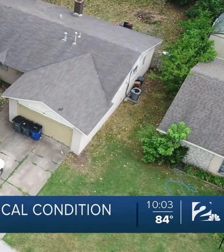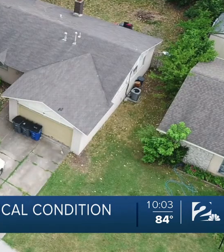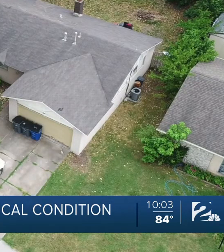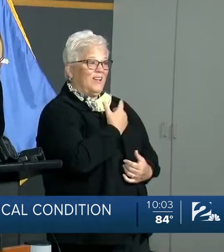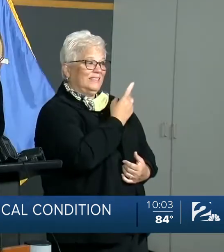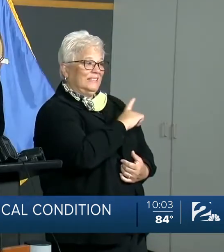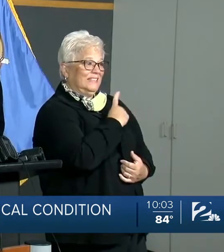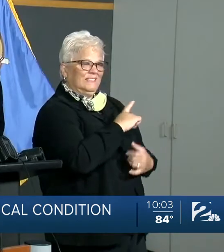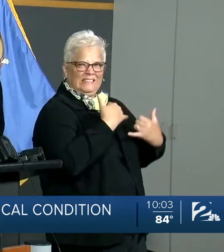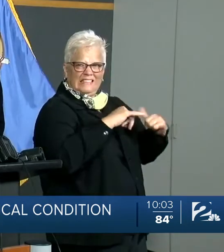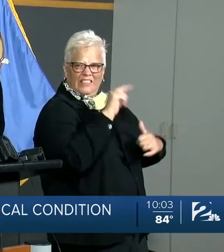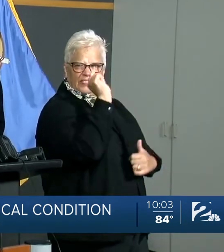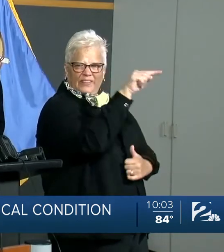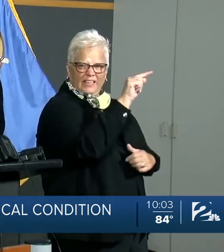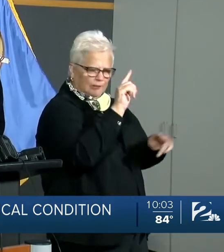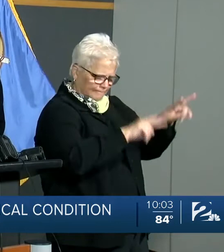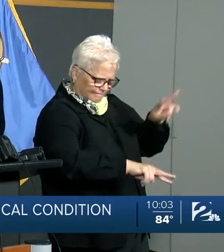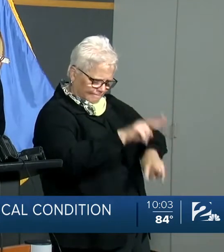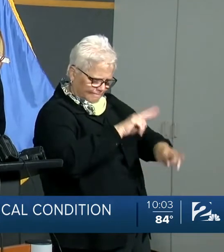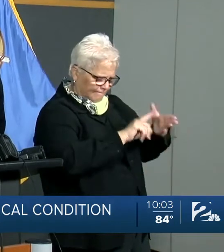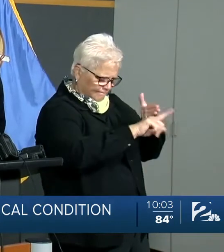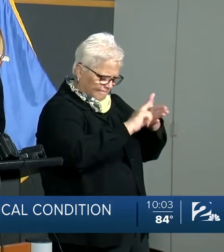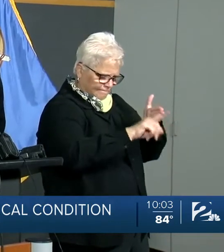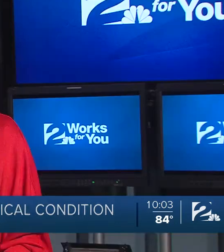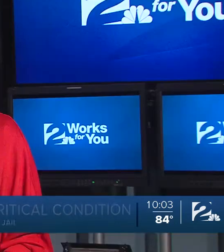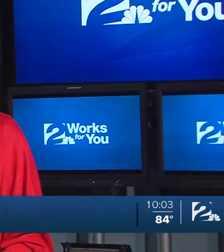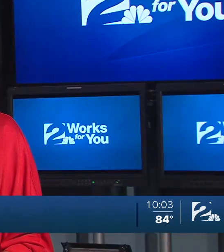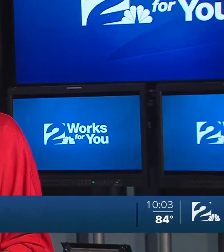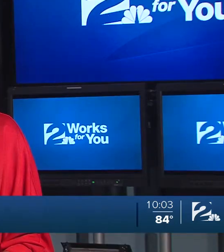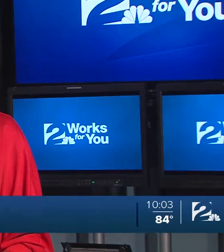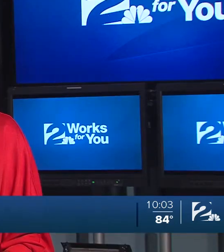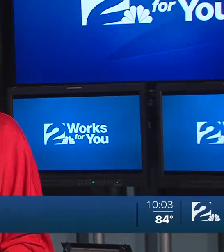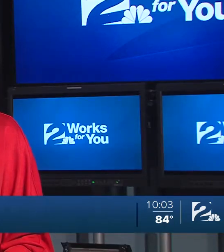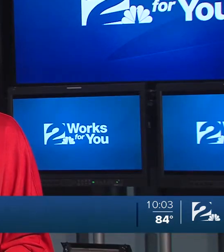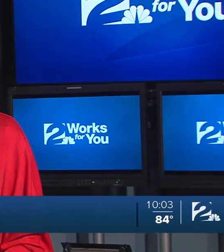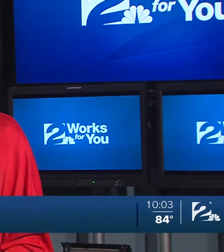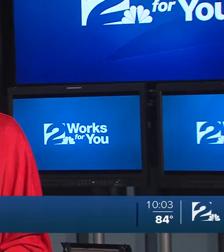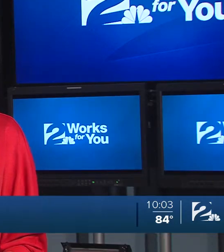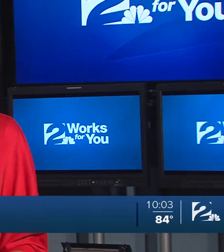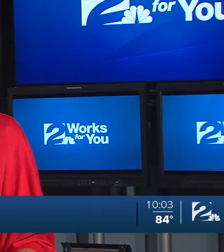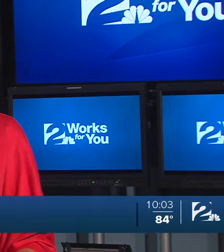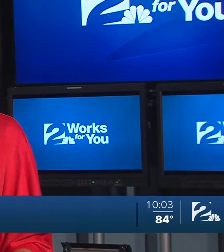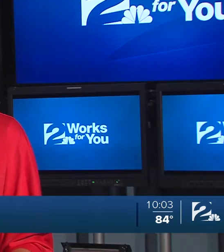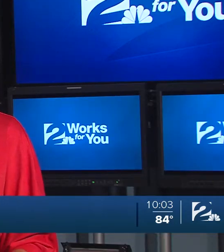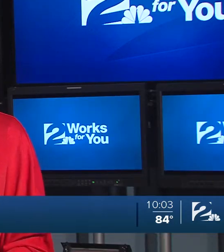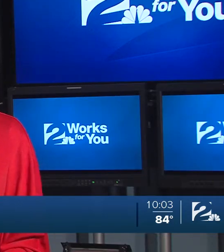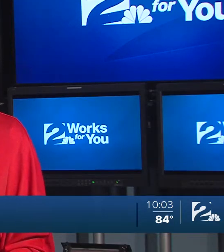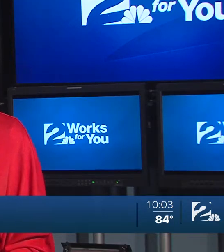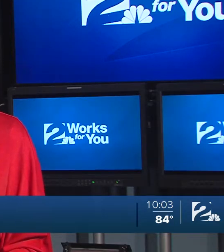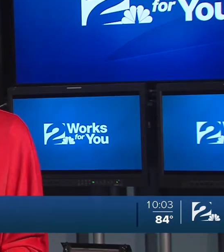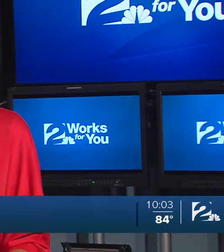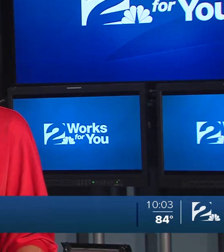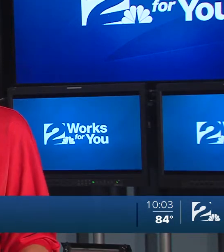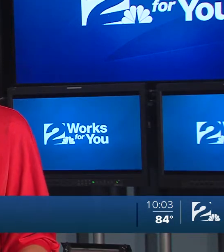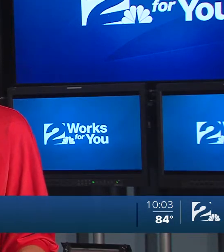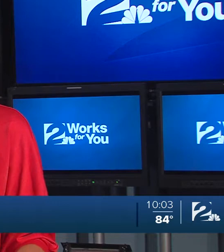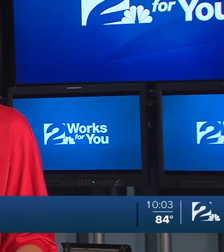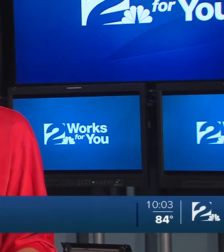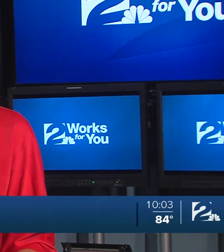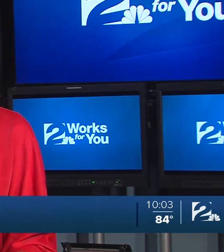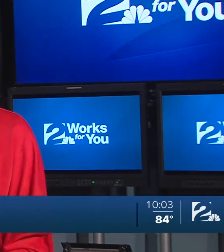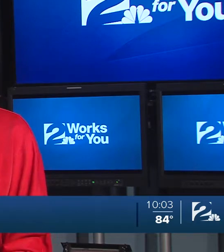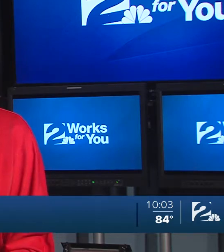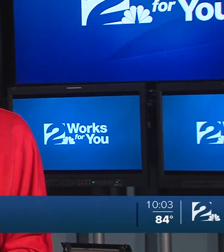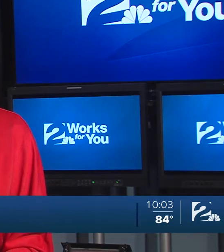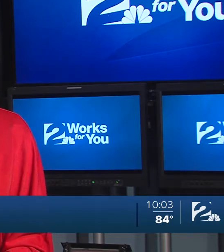body cam footage. We will leave no stone unturned. The corrections officer also tells us at the jail that tasers are